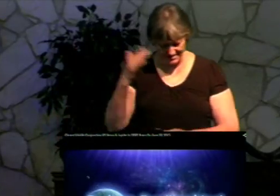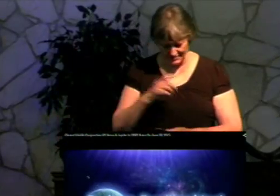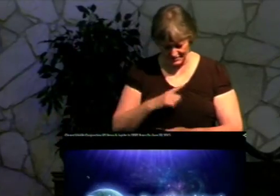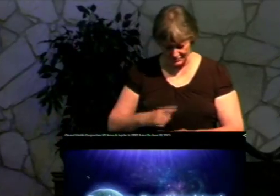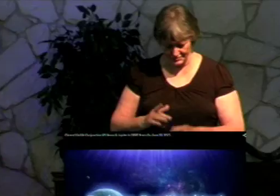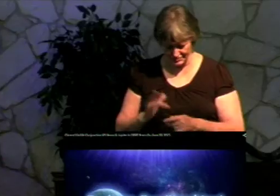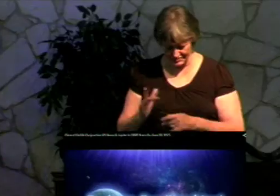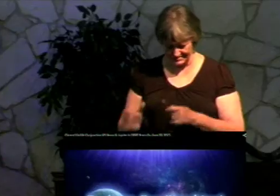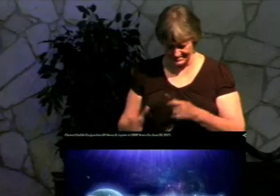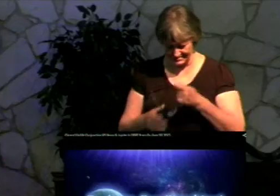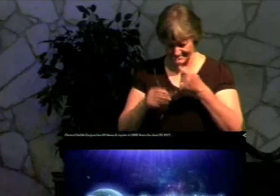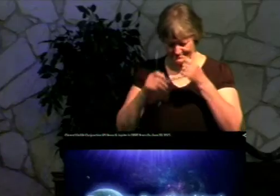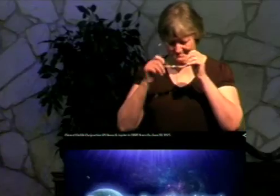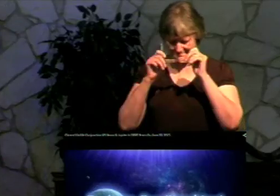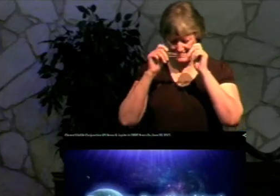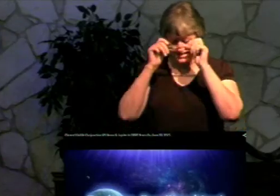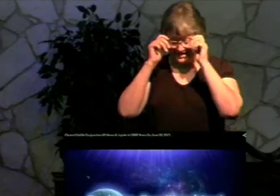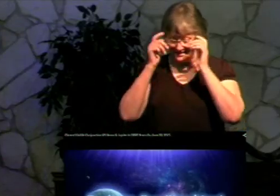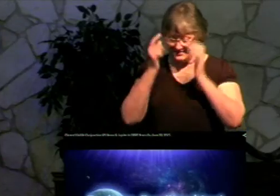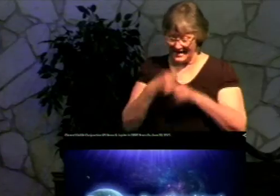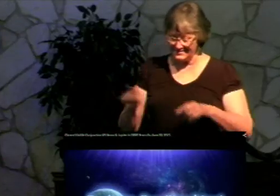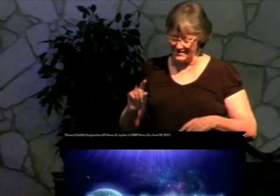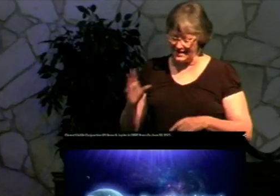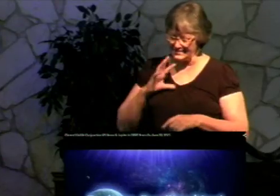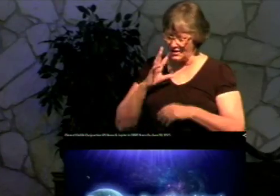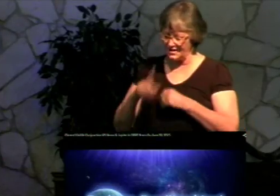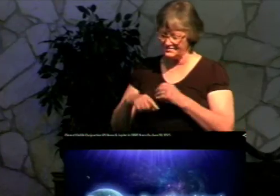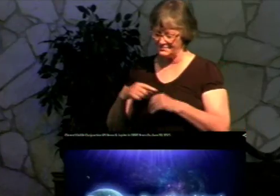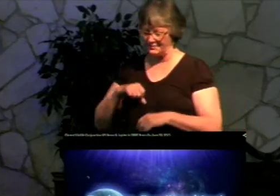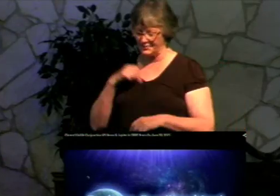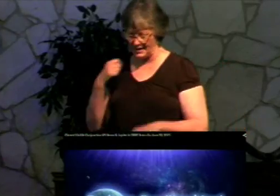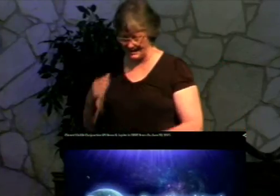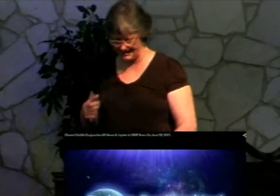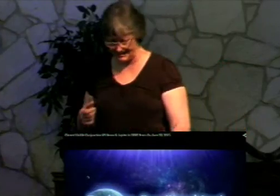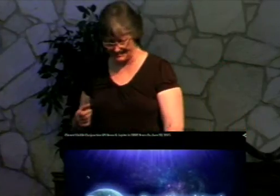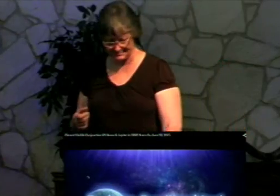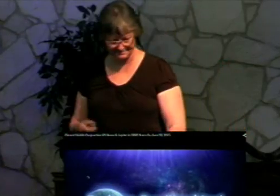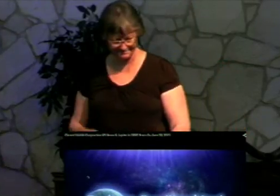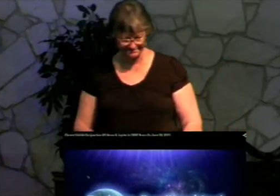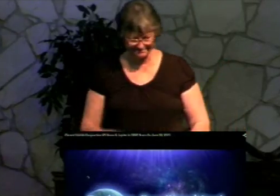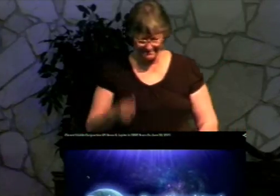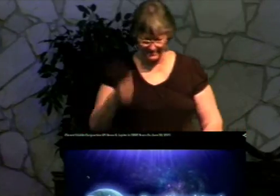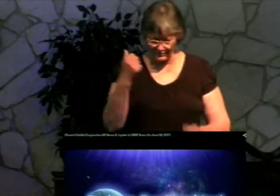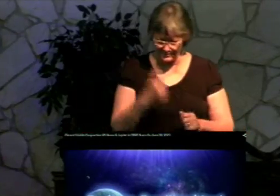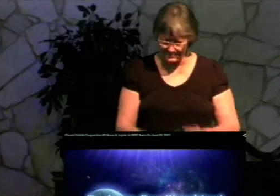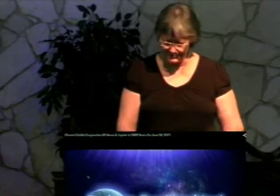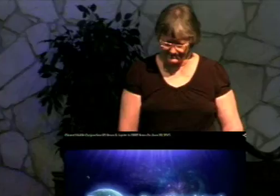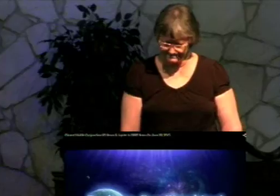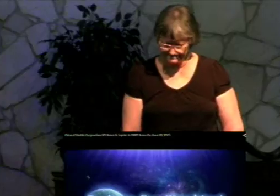Come, Lord Jesus. Last week, I talked about pride. You remember?